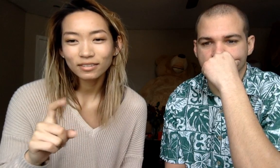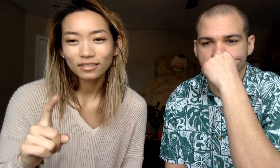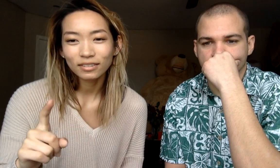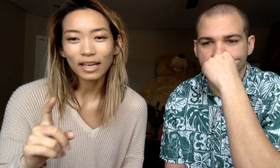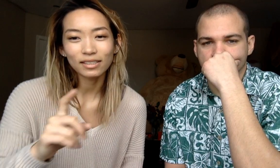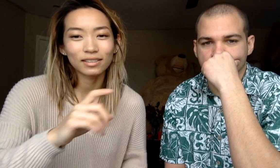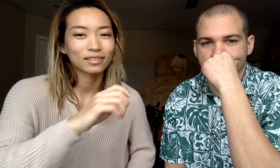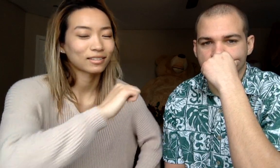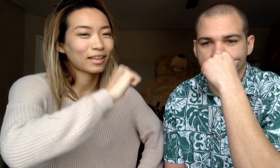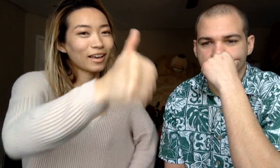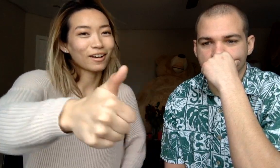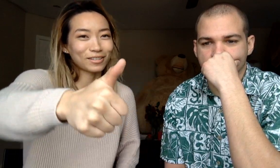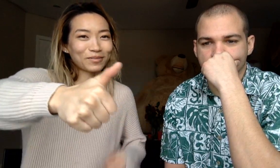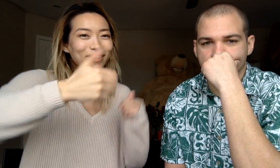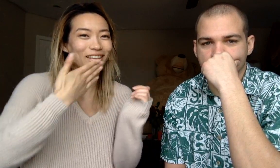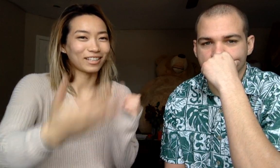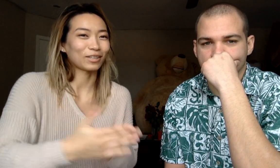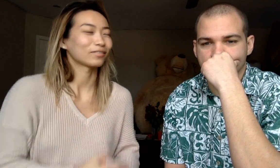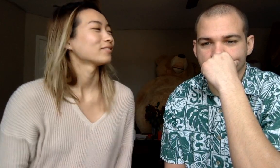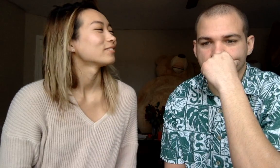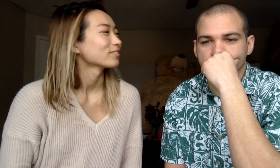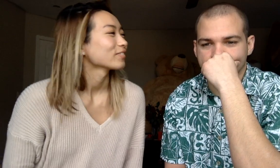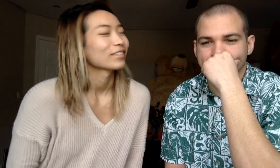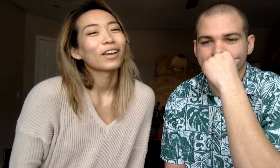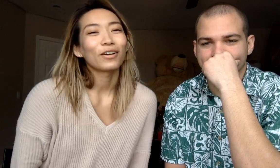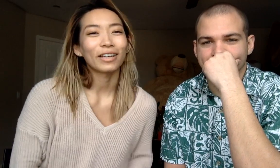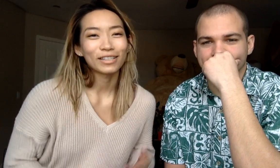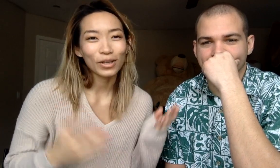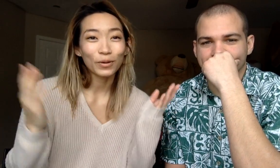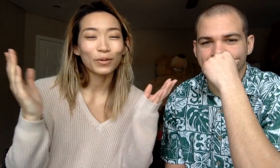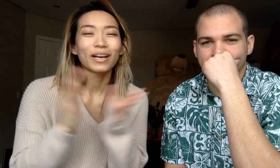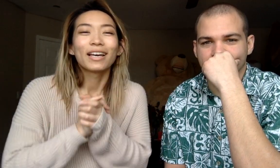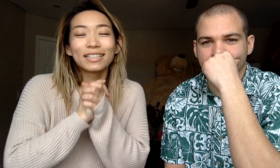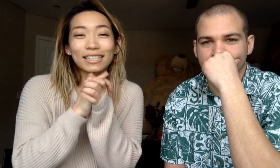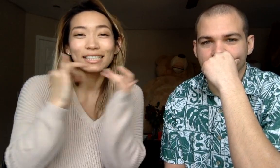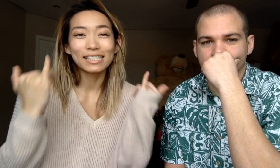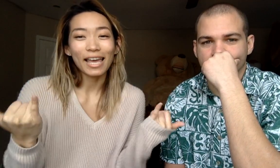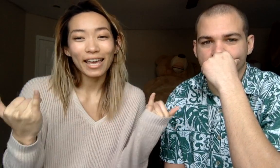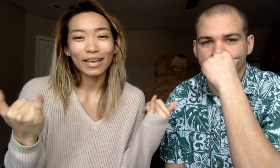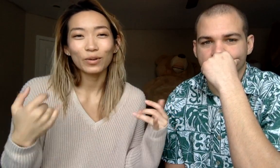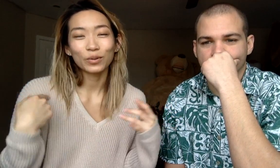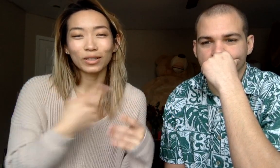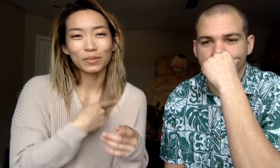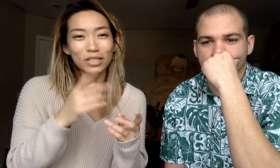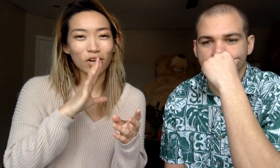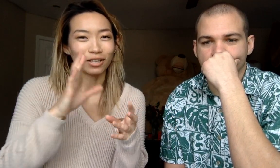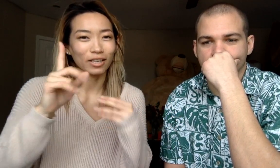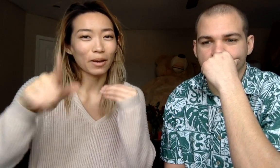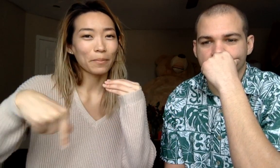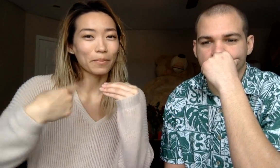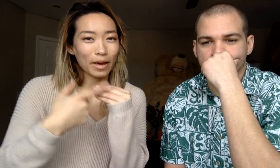Yes. Okay, awesome. Thank you. Okay, so today we're going to be talking